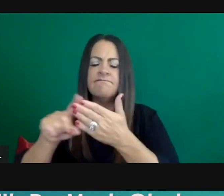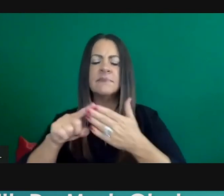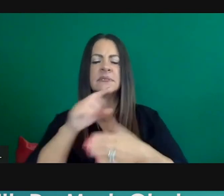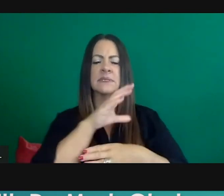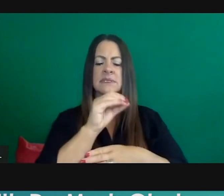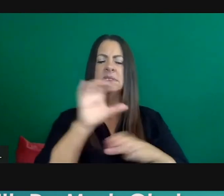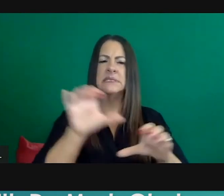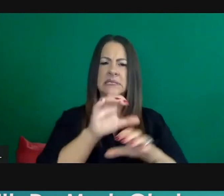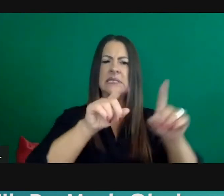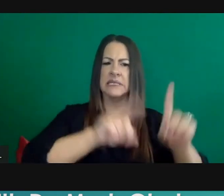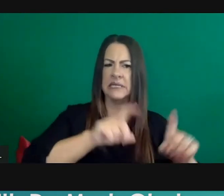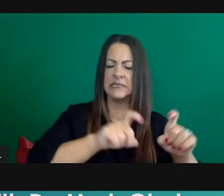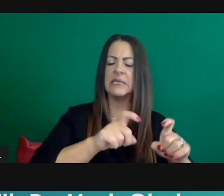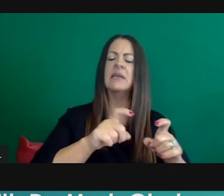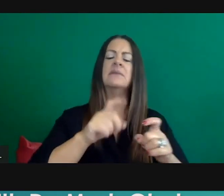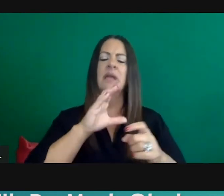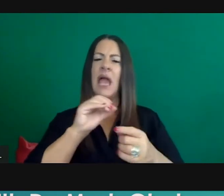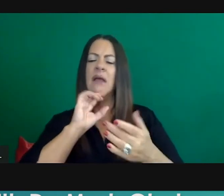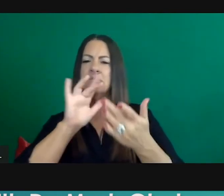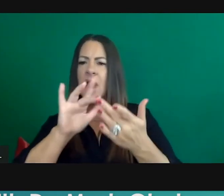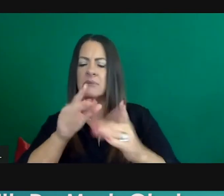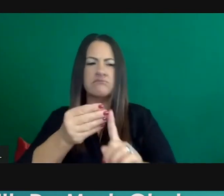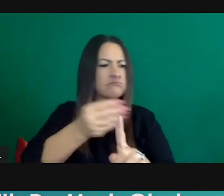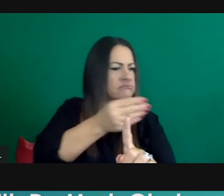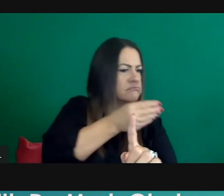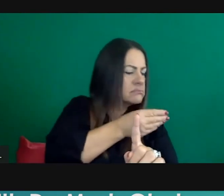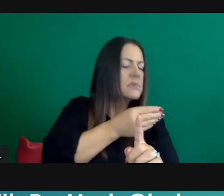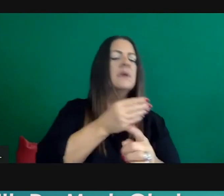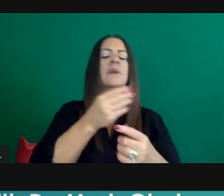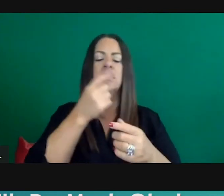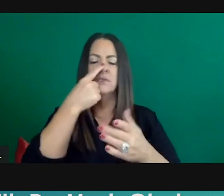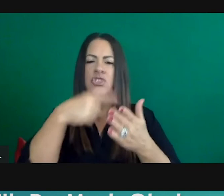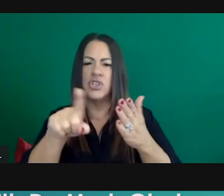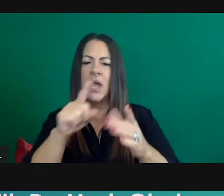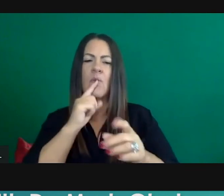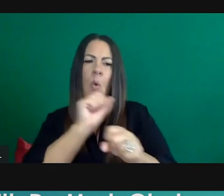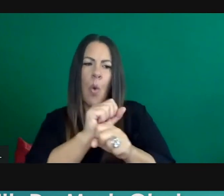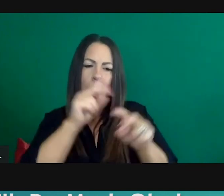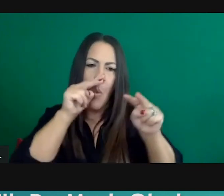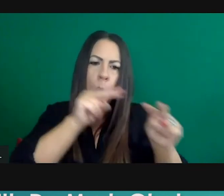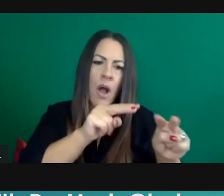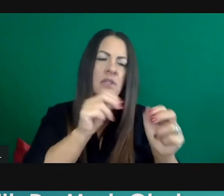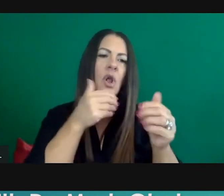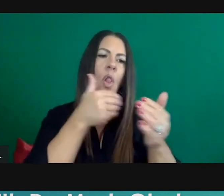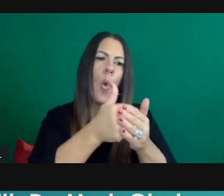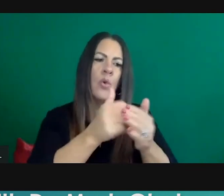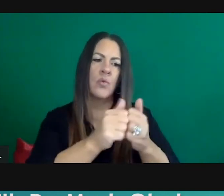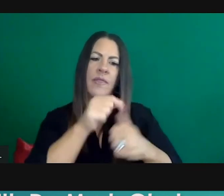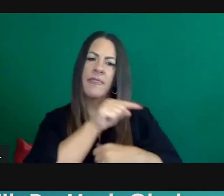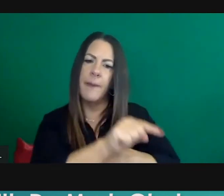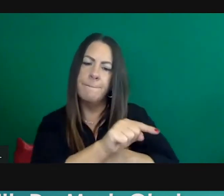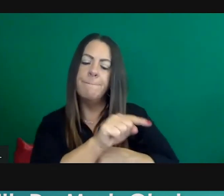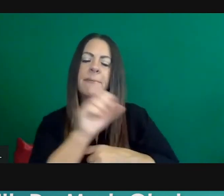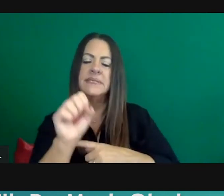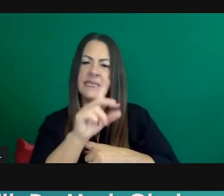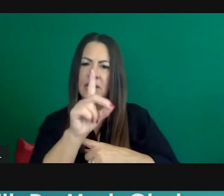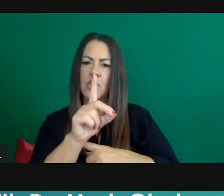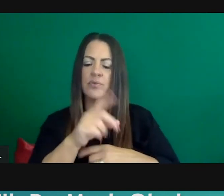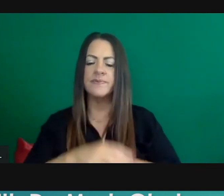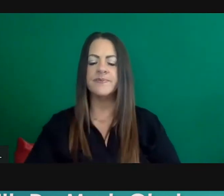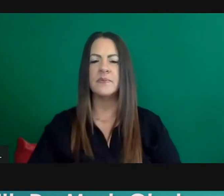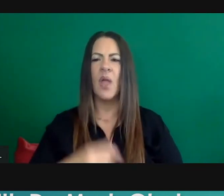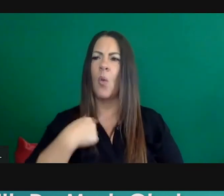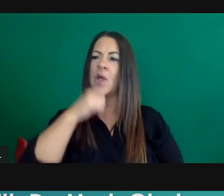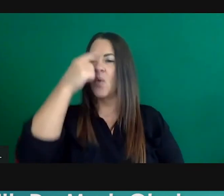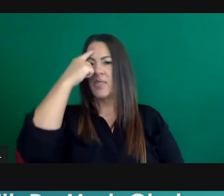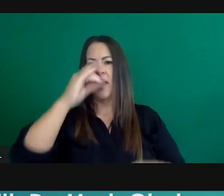tracing, and we are working with them closely to understand what this impact might be. We don't take it